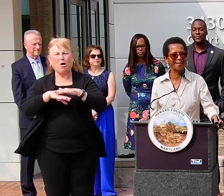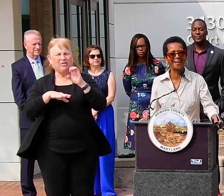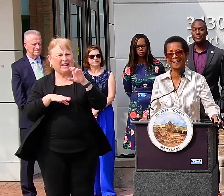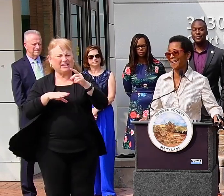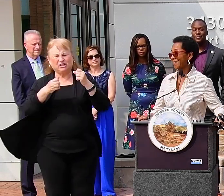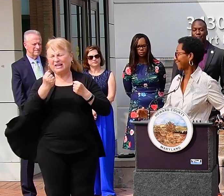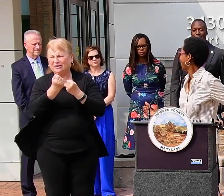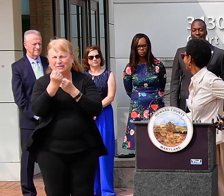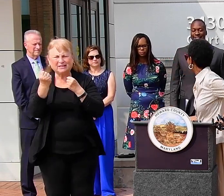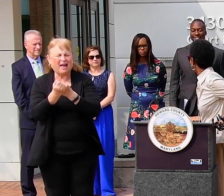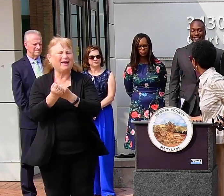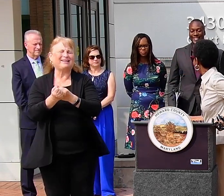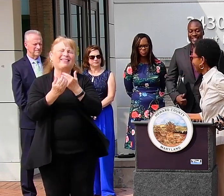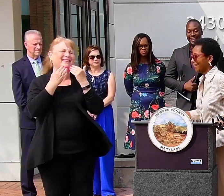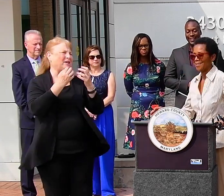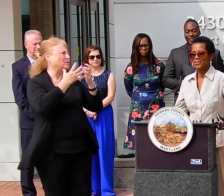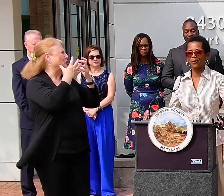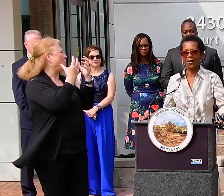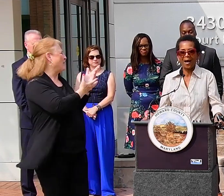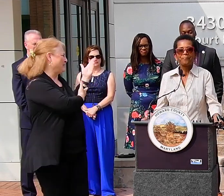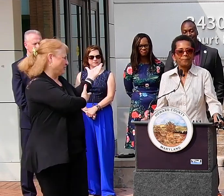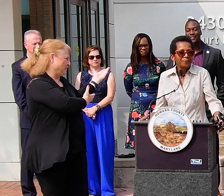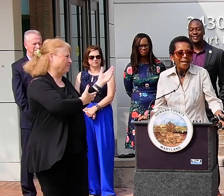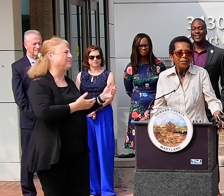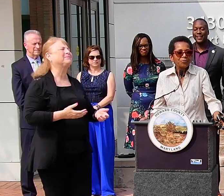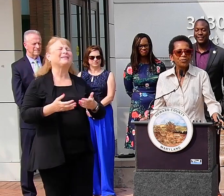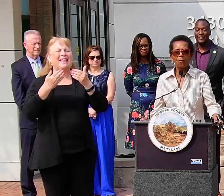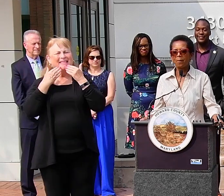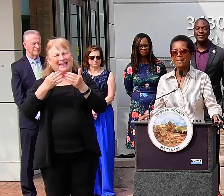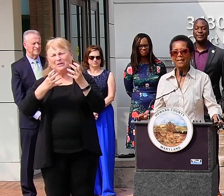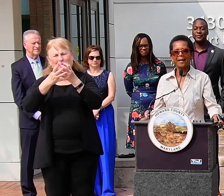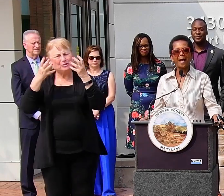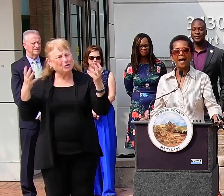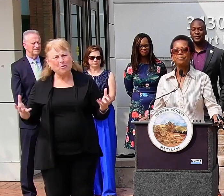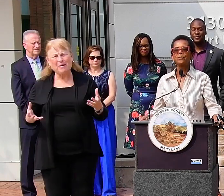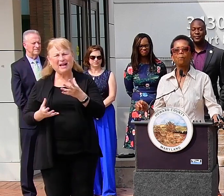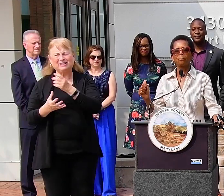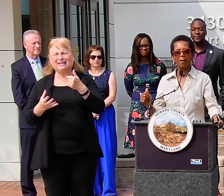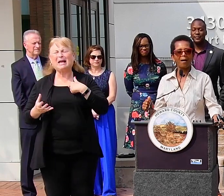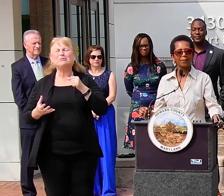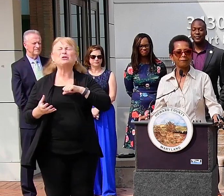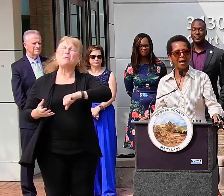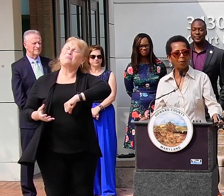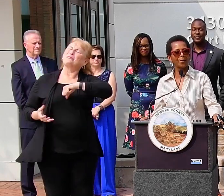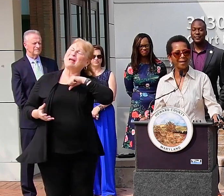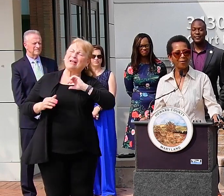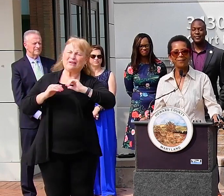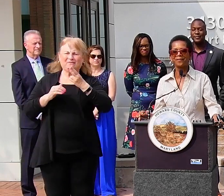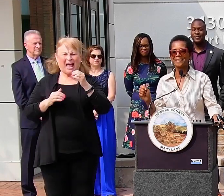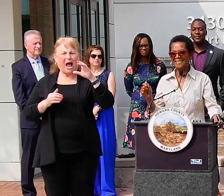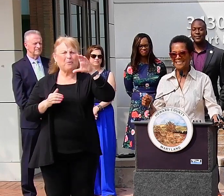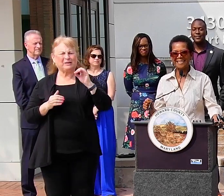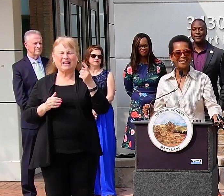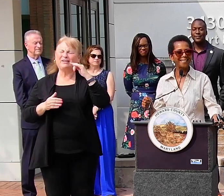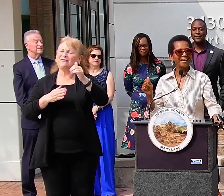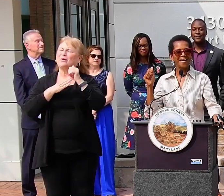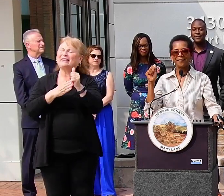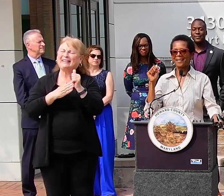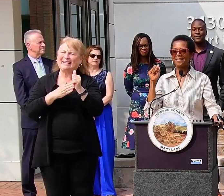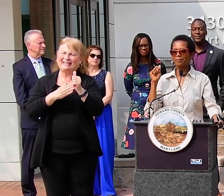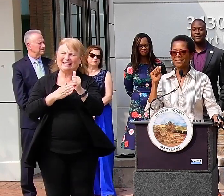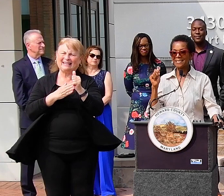educator's side, and I can't thank you enough. So thank you so much, and I'm so proud of Howard County for